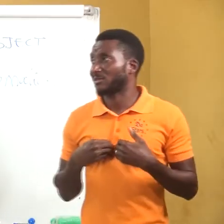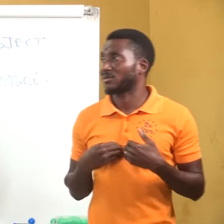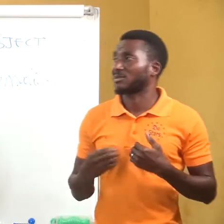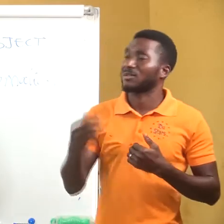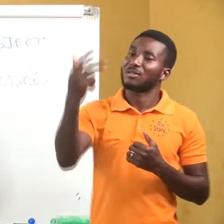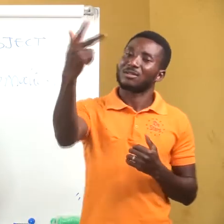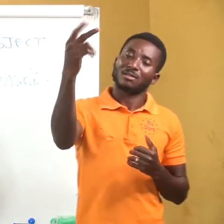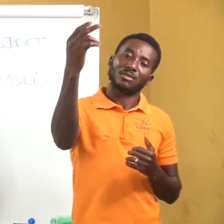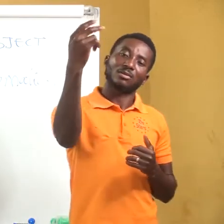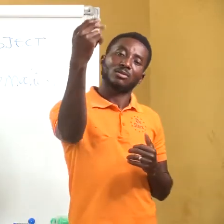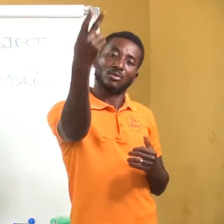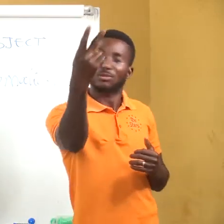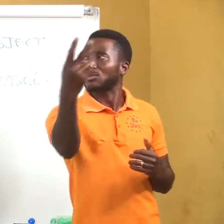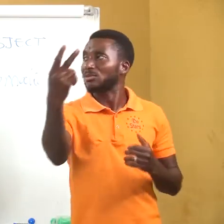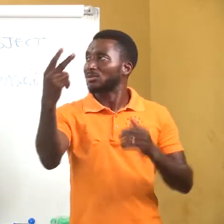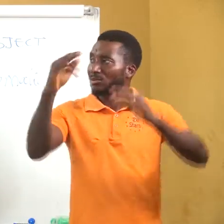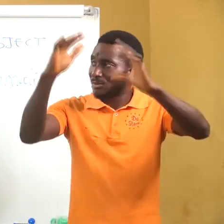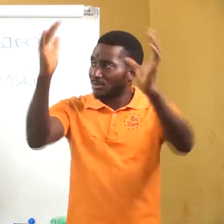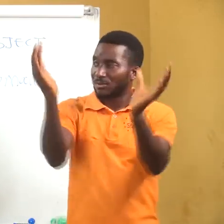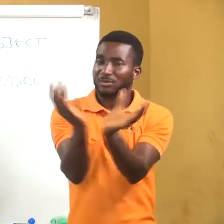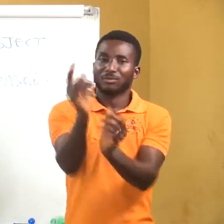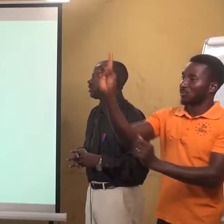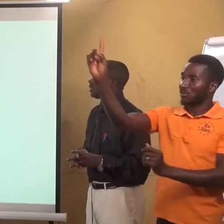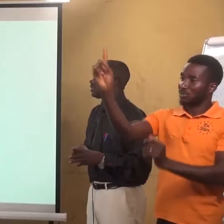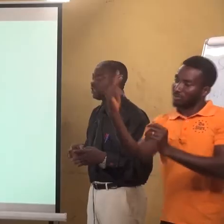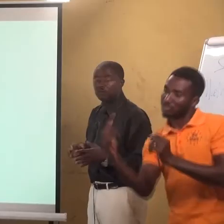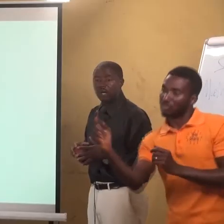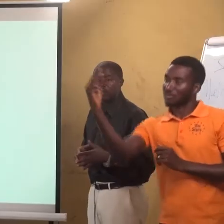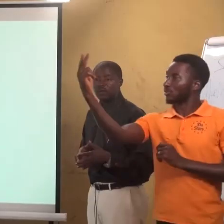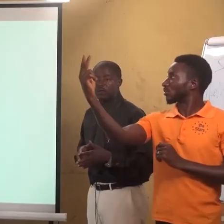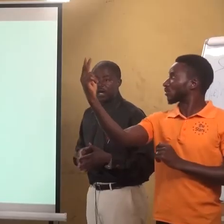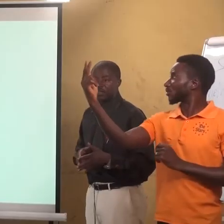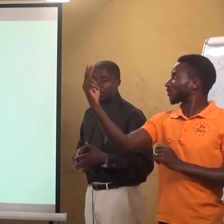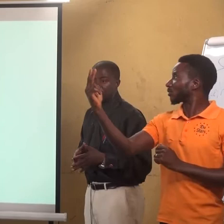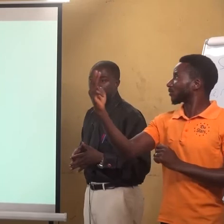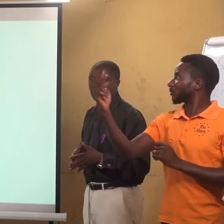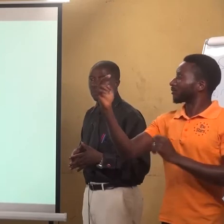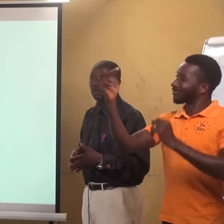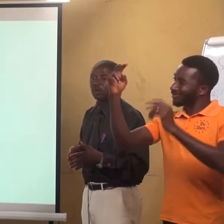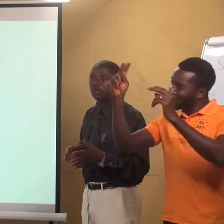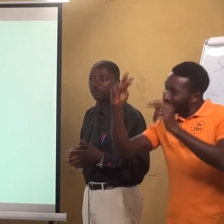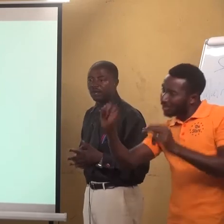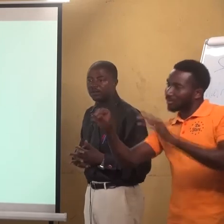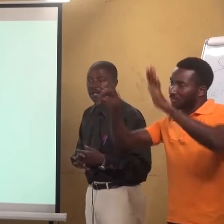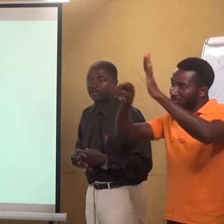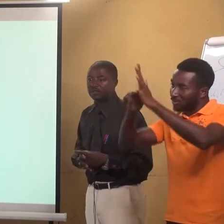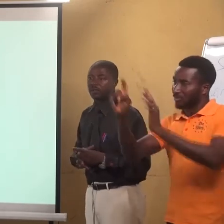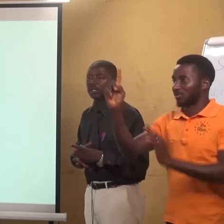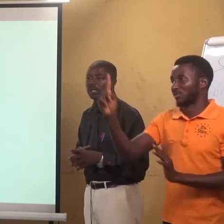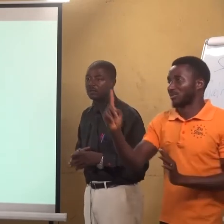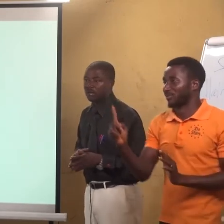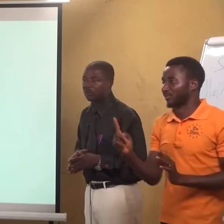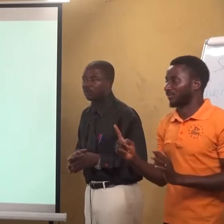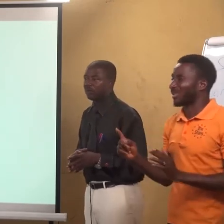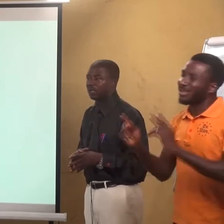into 1 over 2 raised to the power n minus 1. Since we are looking for nth term, we will not replace n